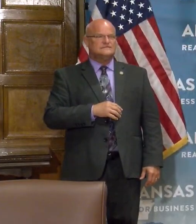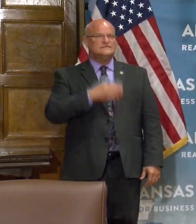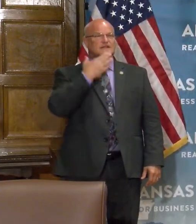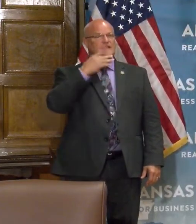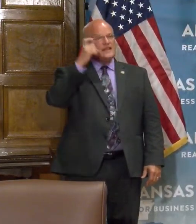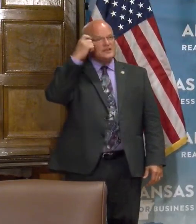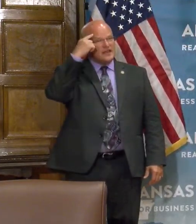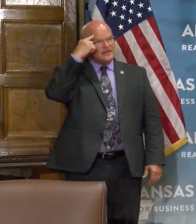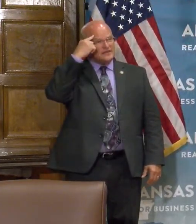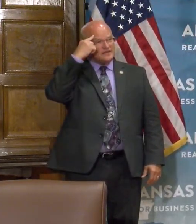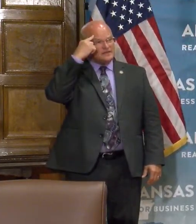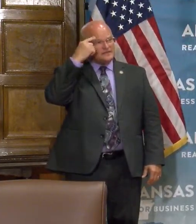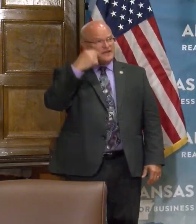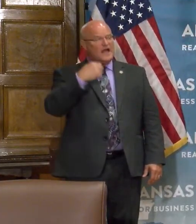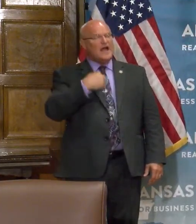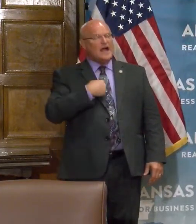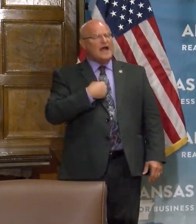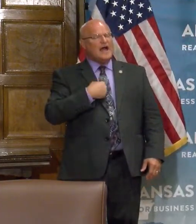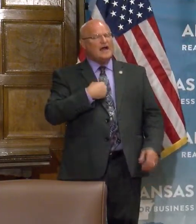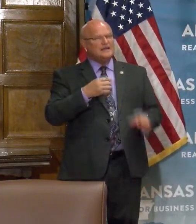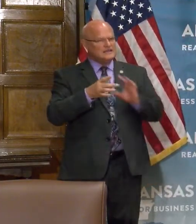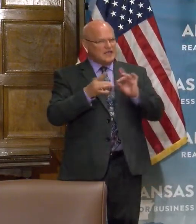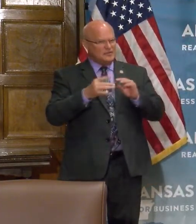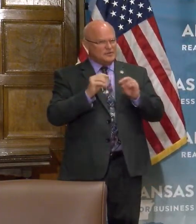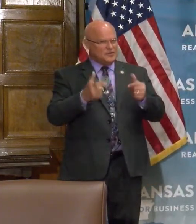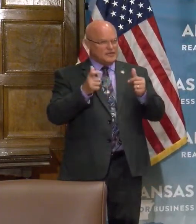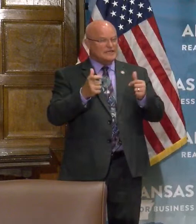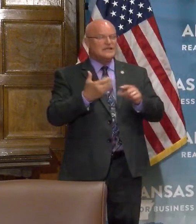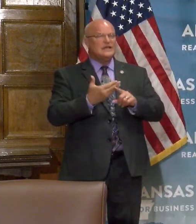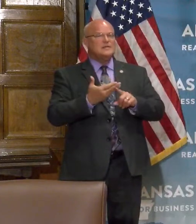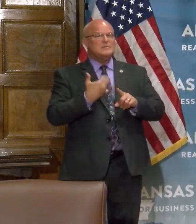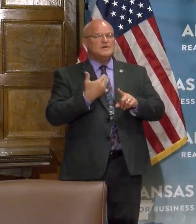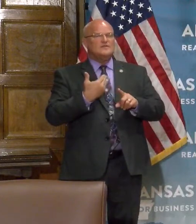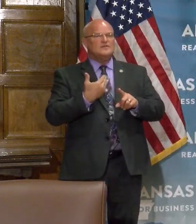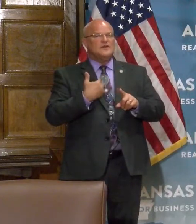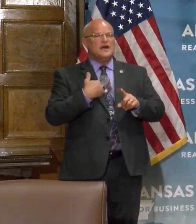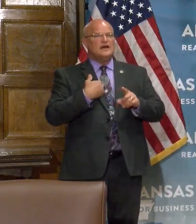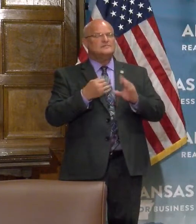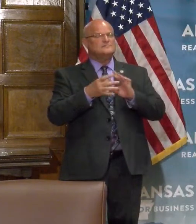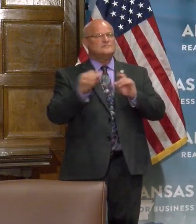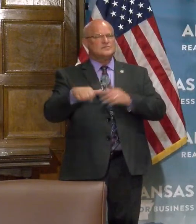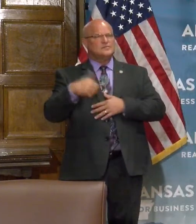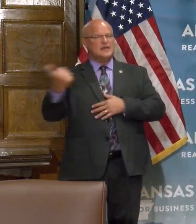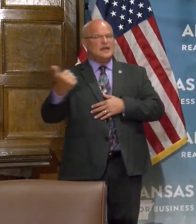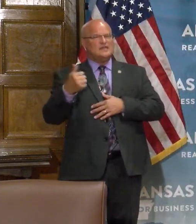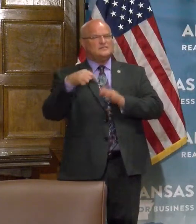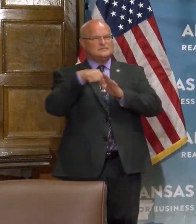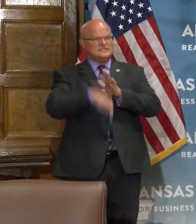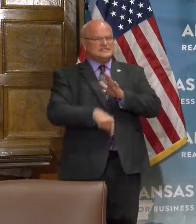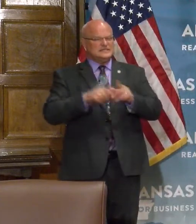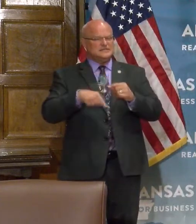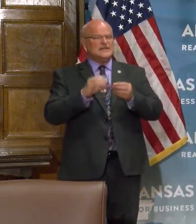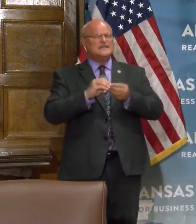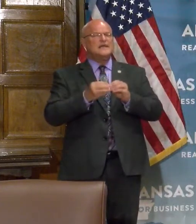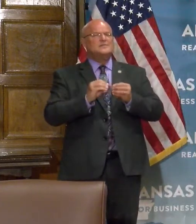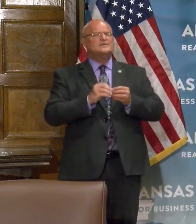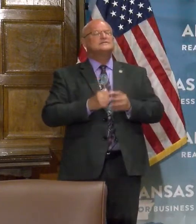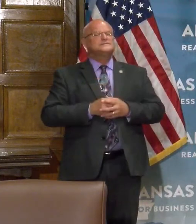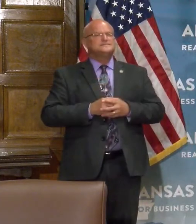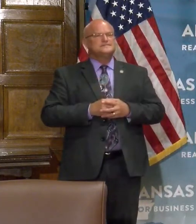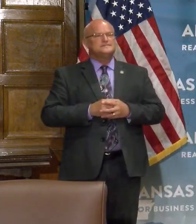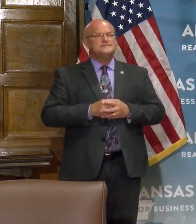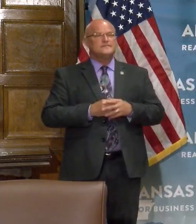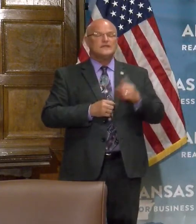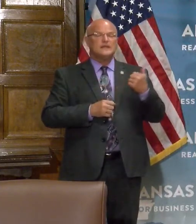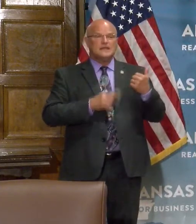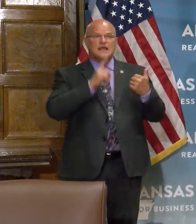Thank you, Governor. I'll comment on this quickly before I go over some of the other details of the numbers.